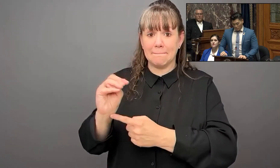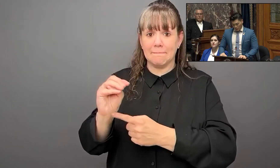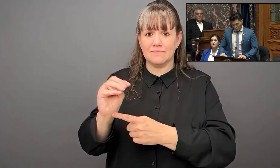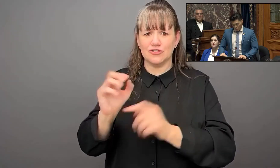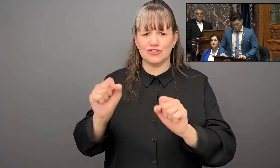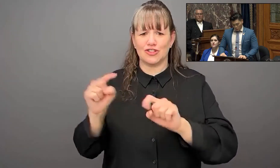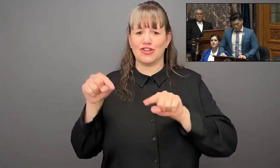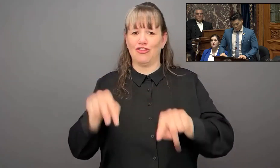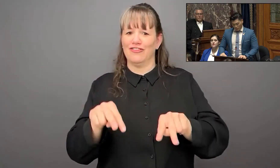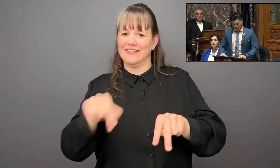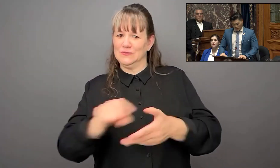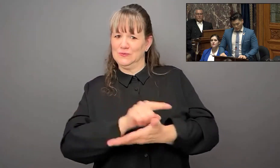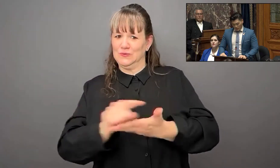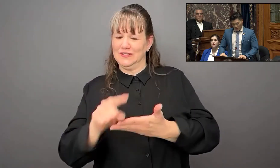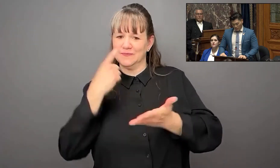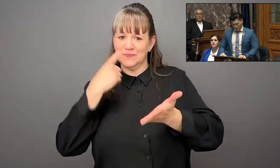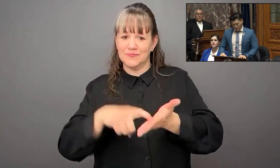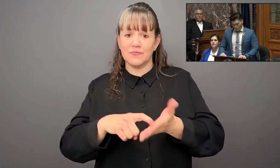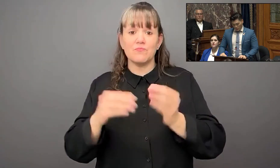information, please go to